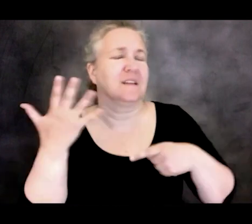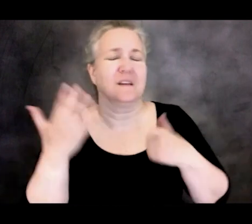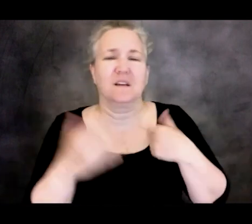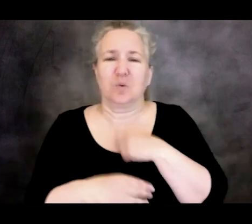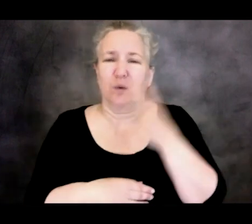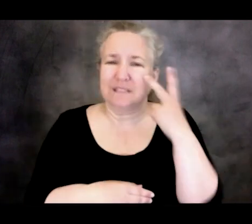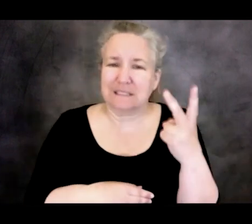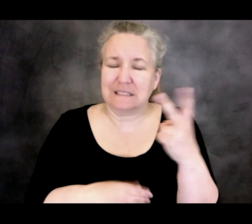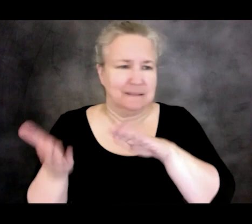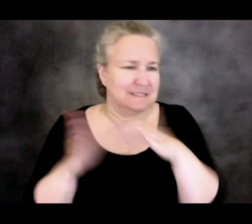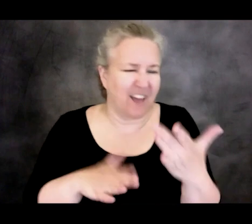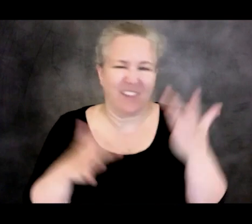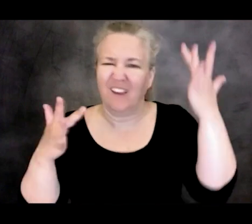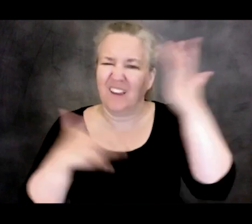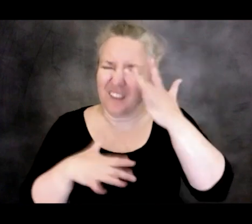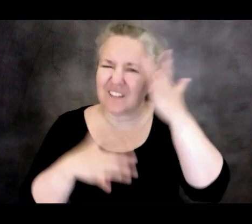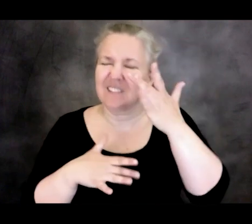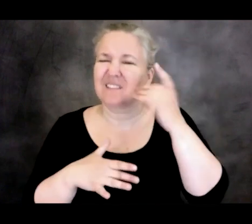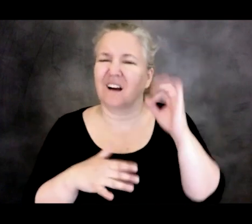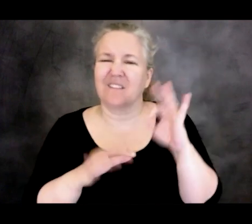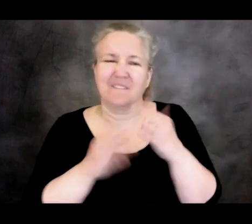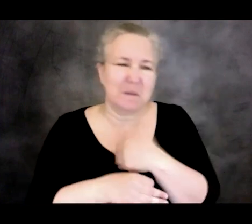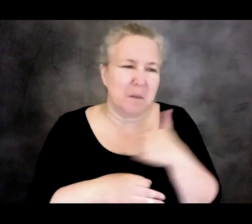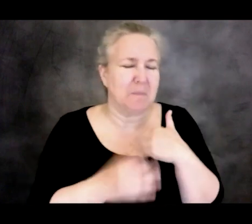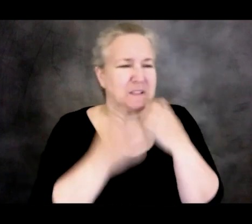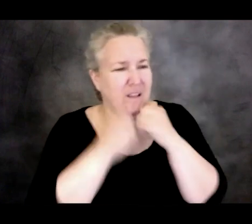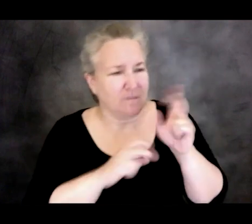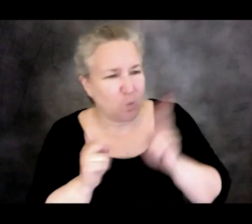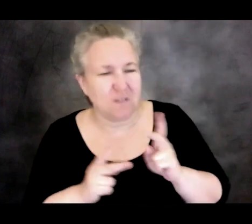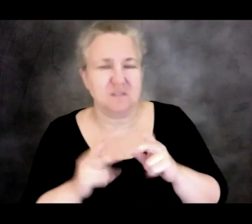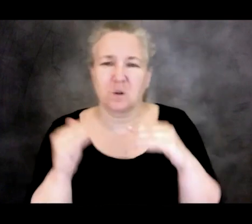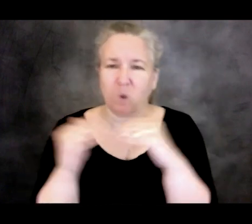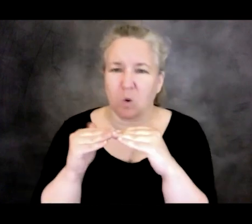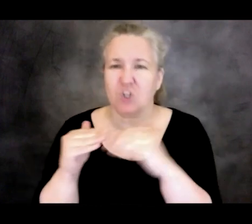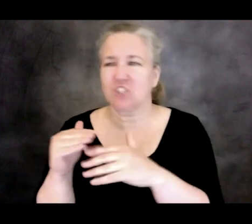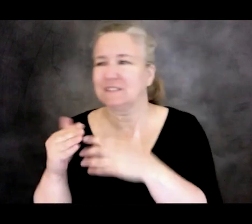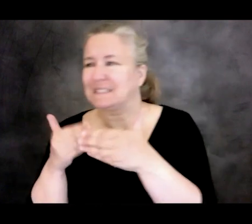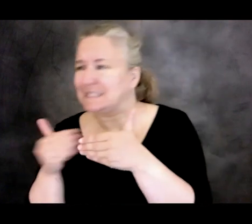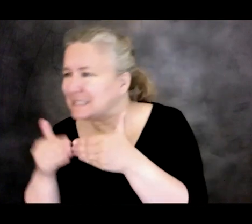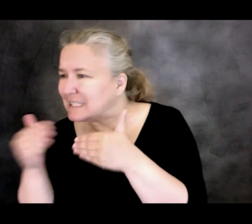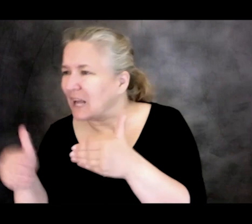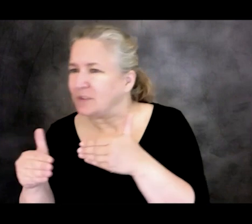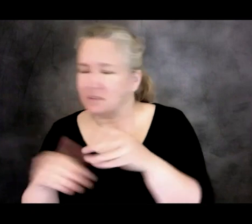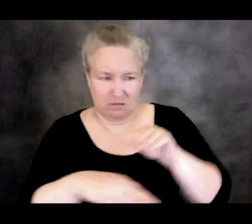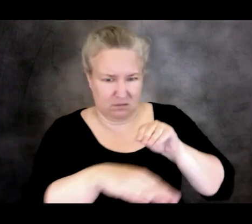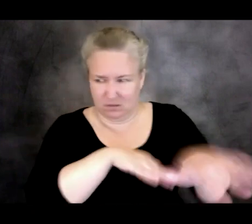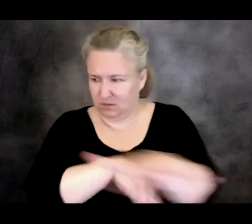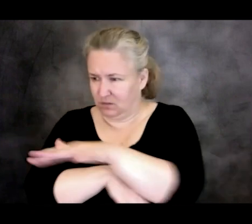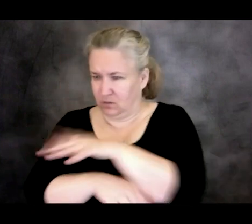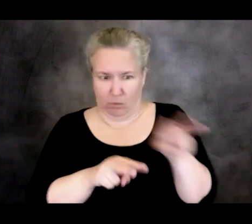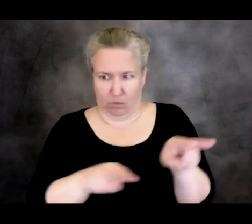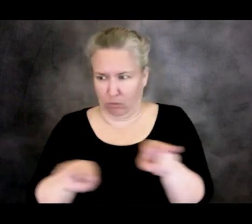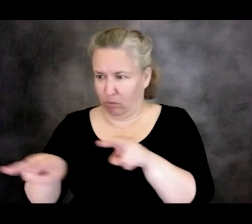death and illness among loved ones, among coworkers, among neighbors. And so how do we think about